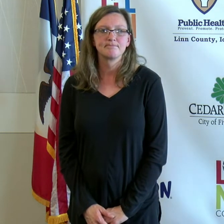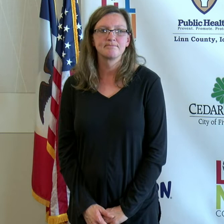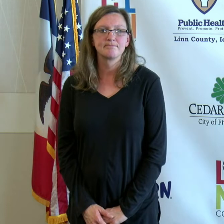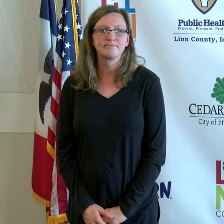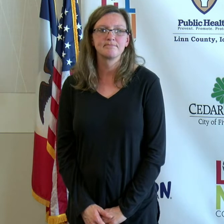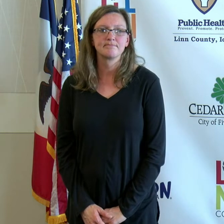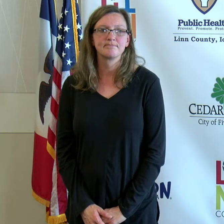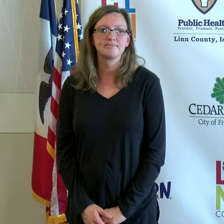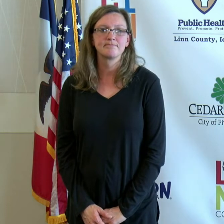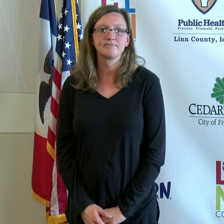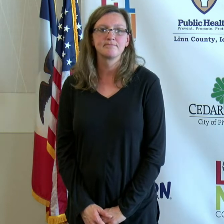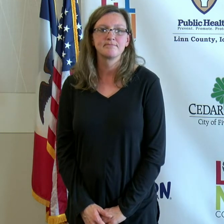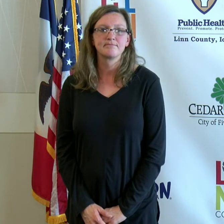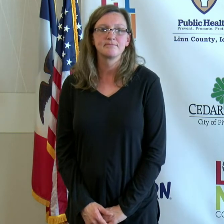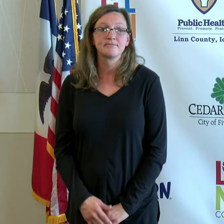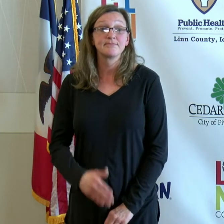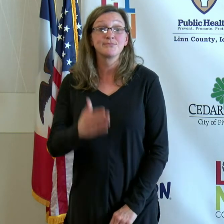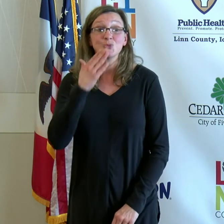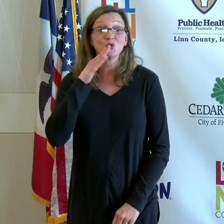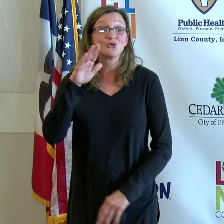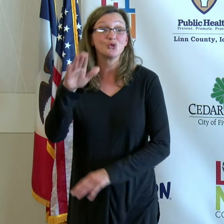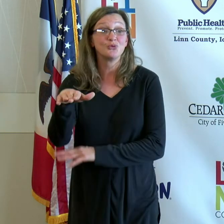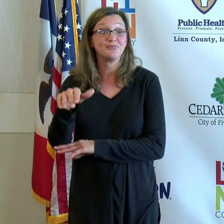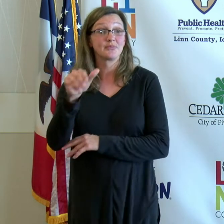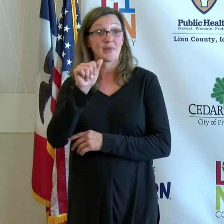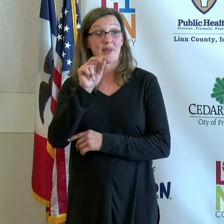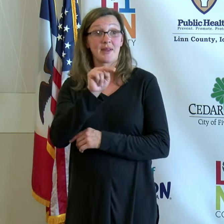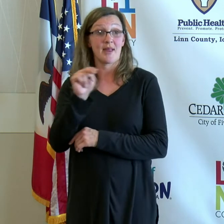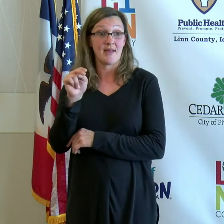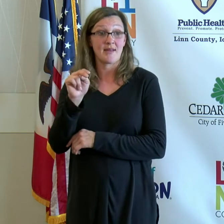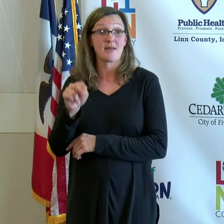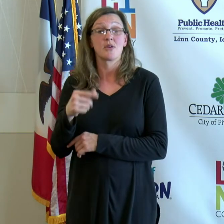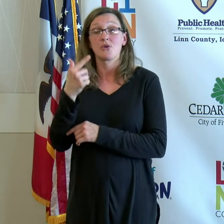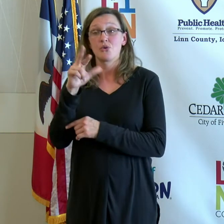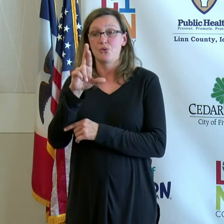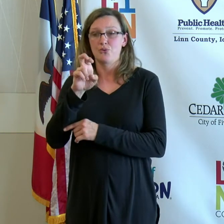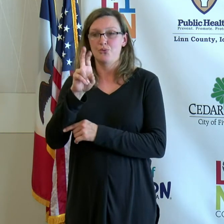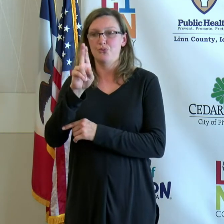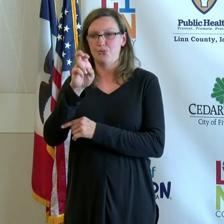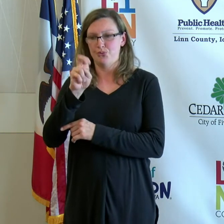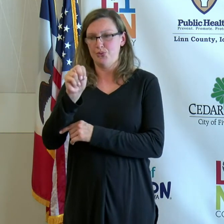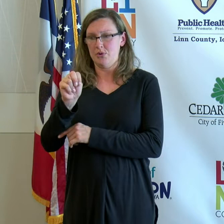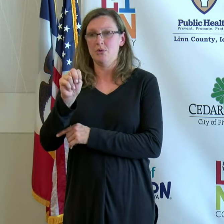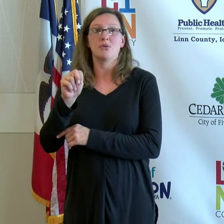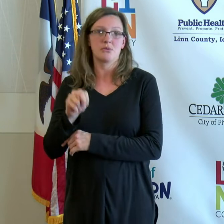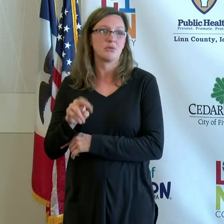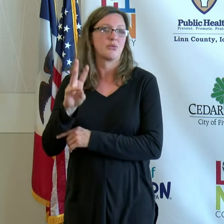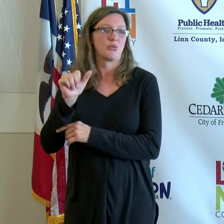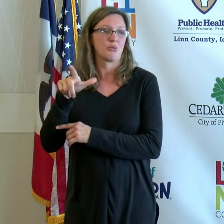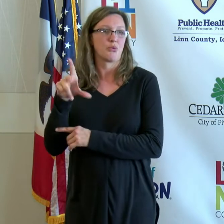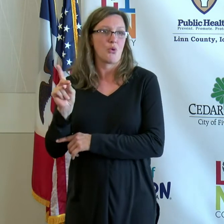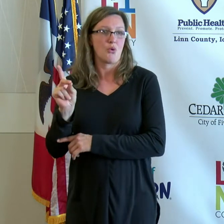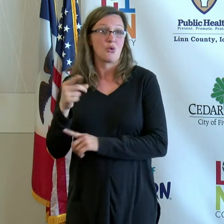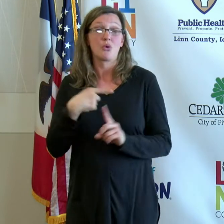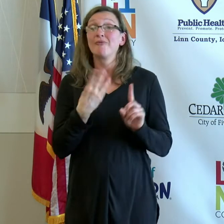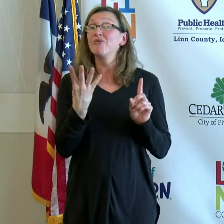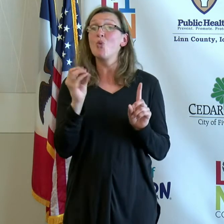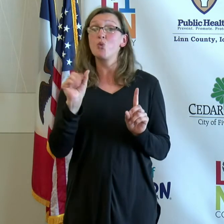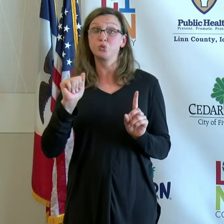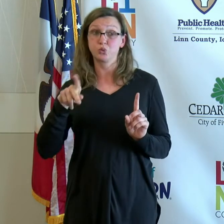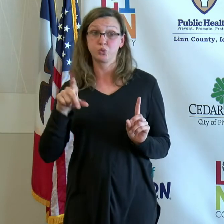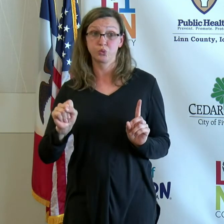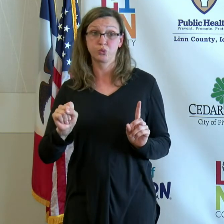Good afternoon. I'm Ann Greenwald with Four Oaks, and I want to talk with you about how COVID-19 is impacting vulnerable kids and